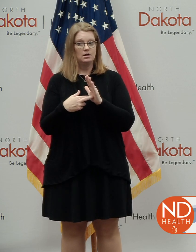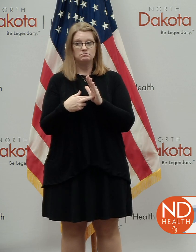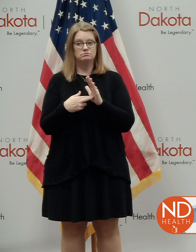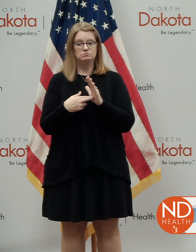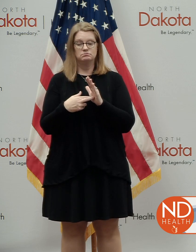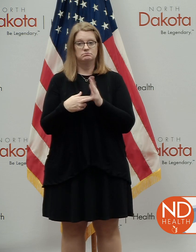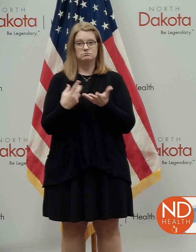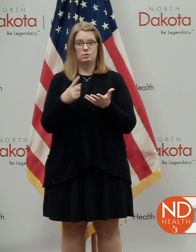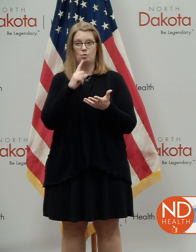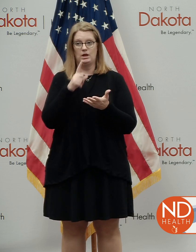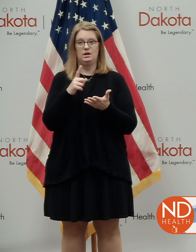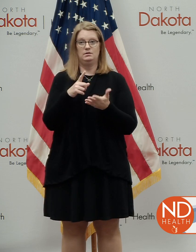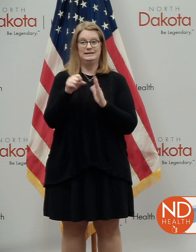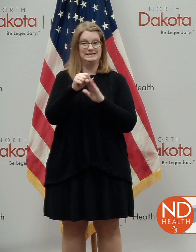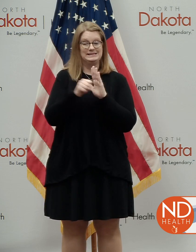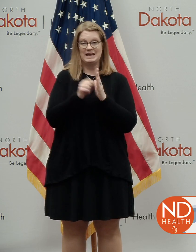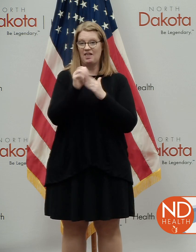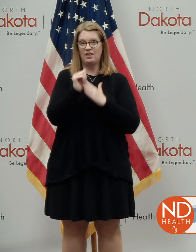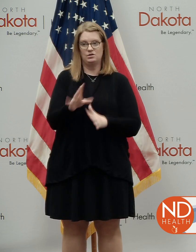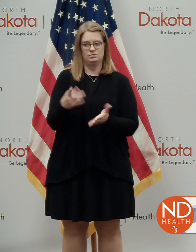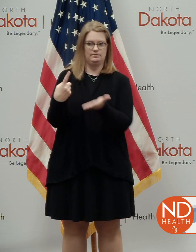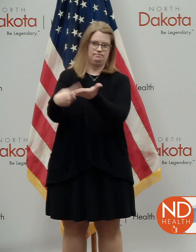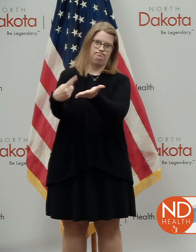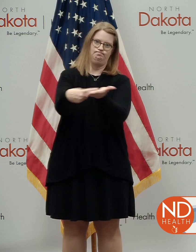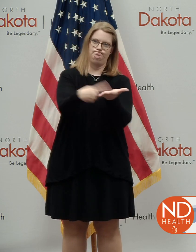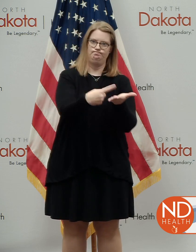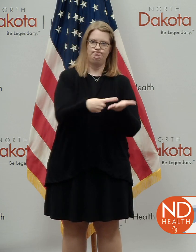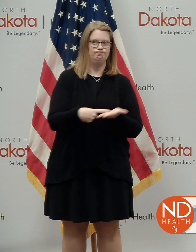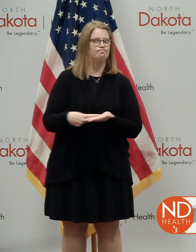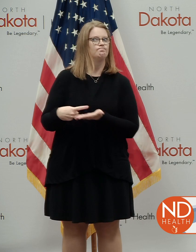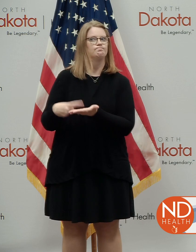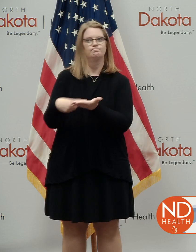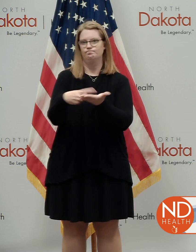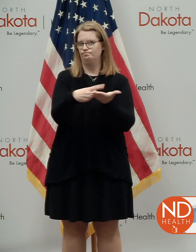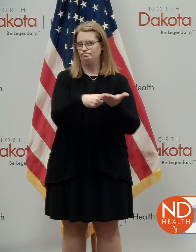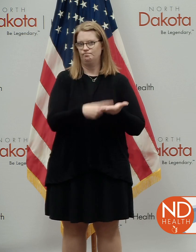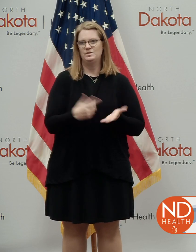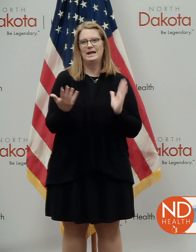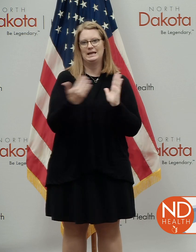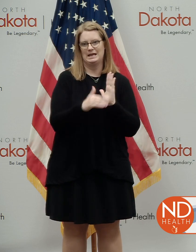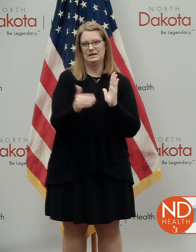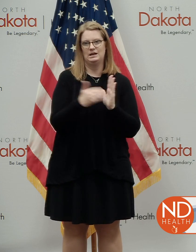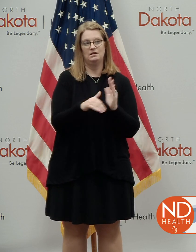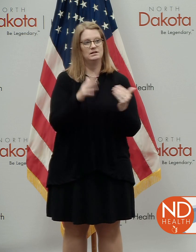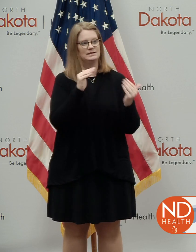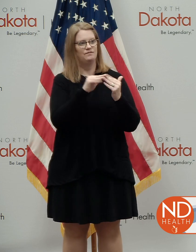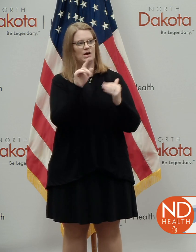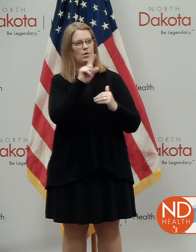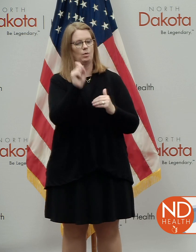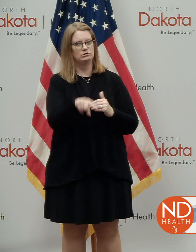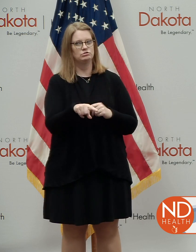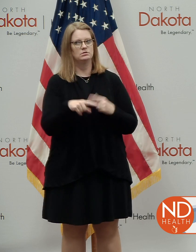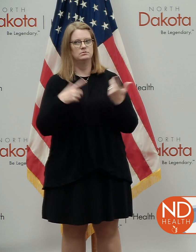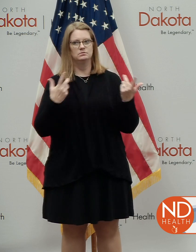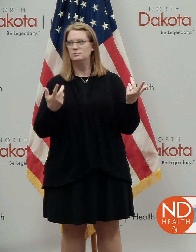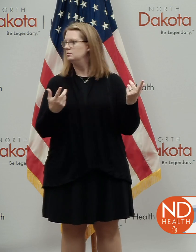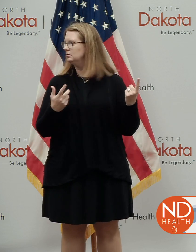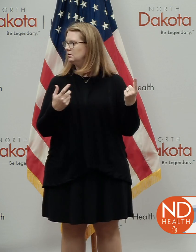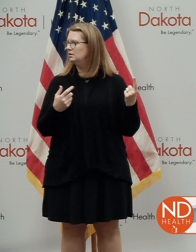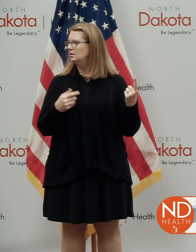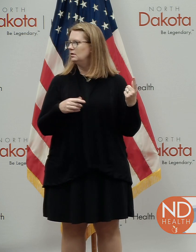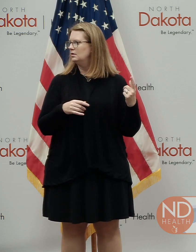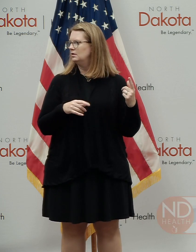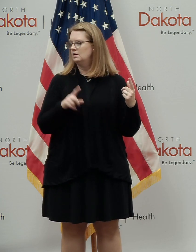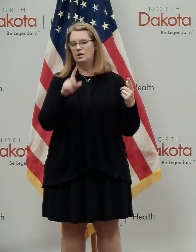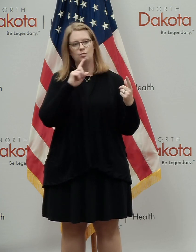had amongst, state leaders across the hospitals. And so I think it's a fair question, but it's one that, as you